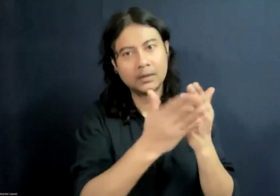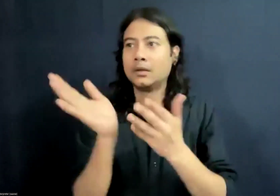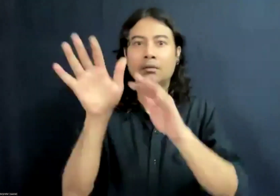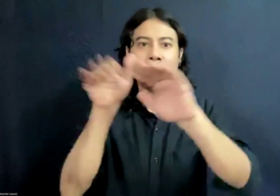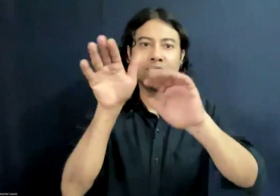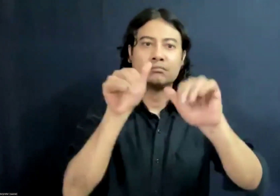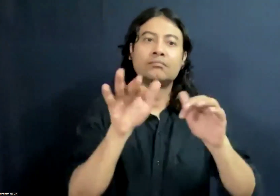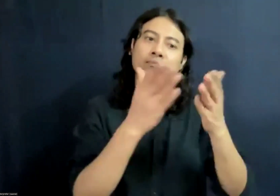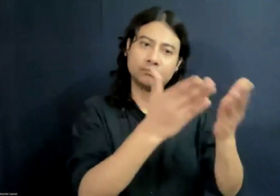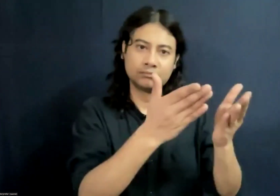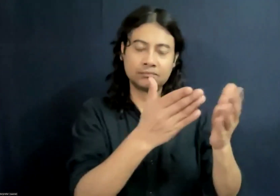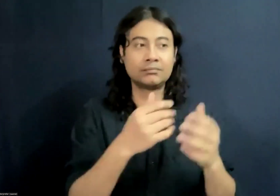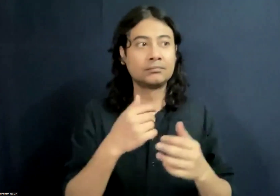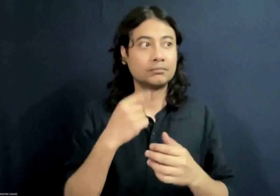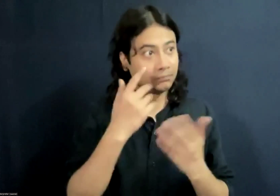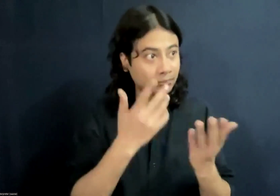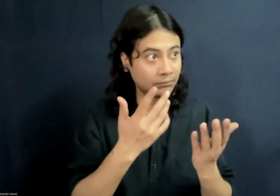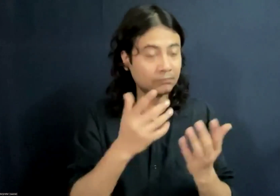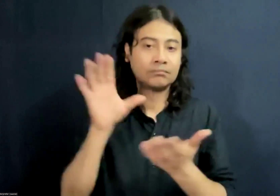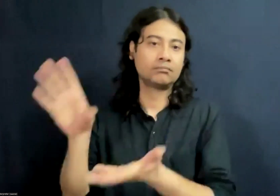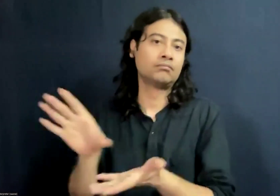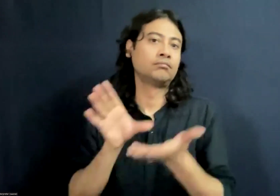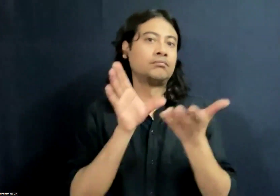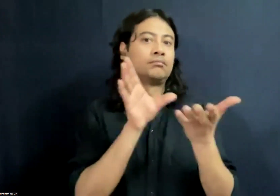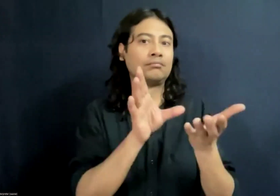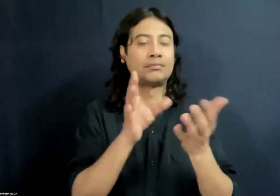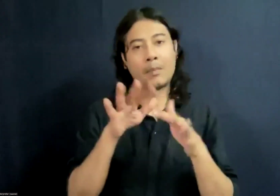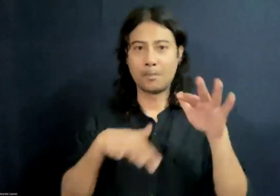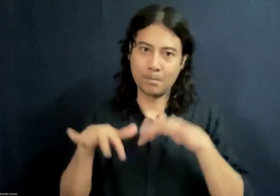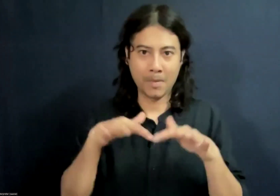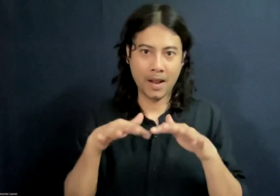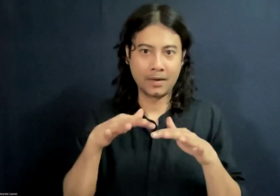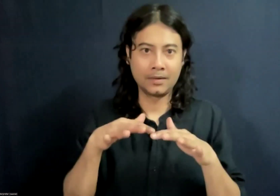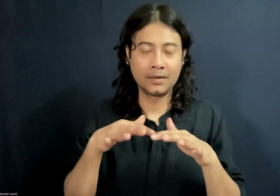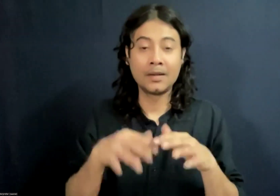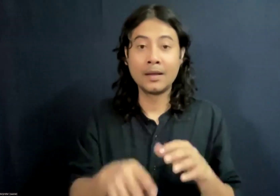gesture from my part. But I want something in return.